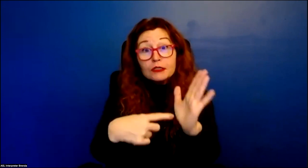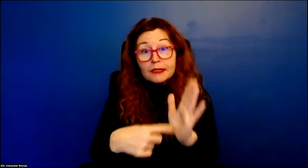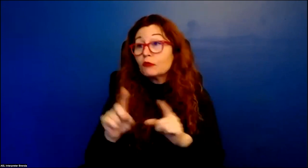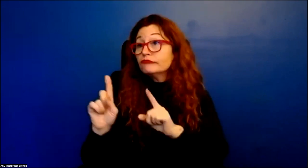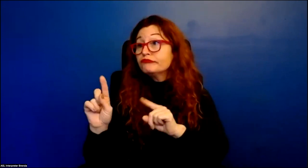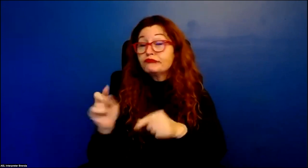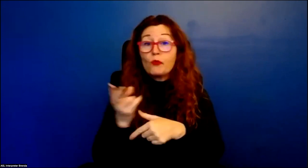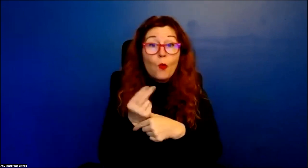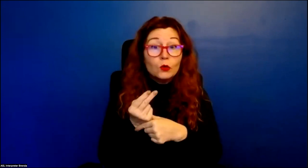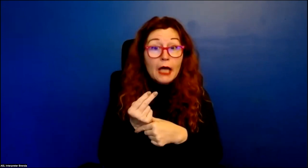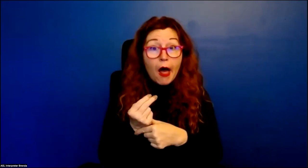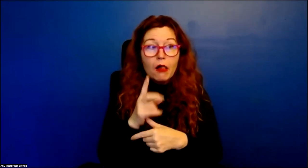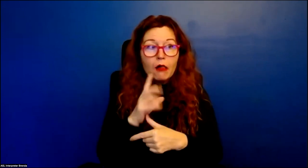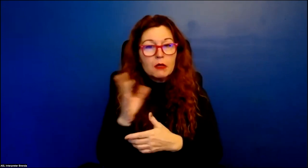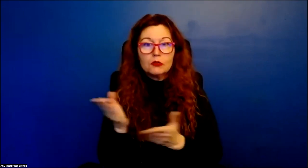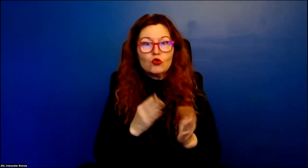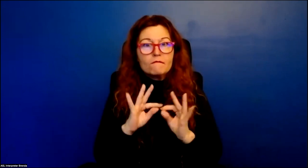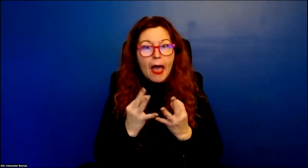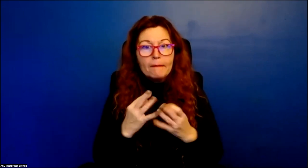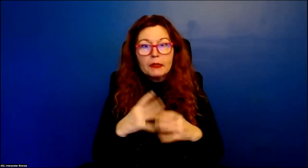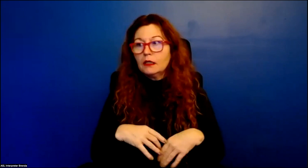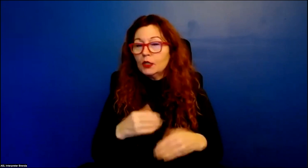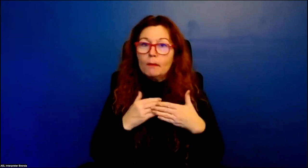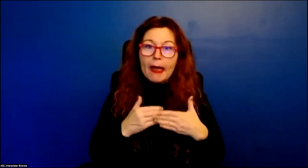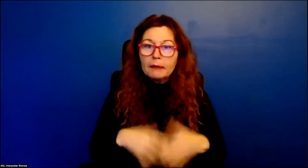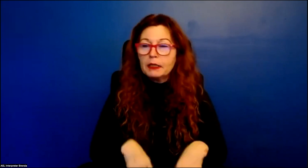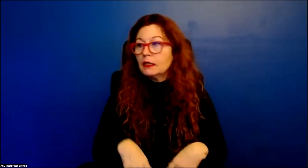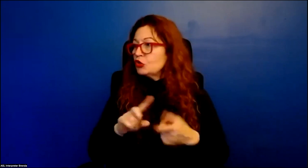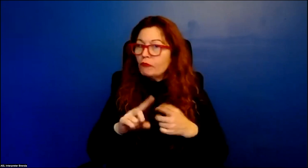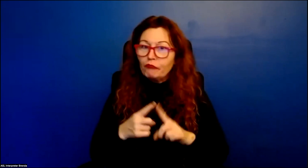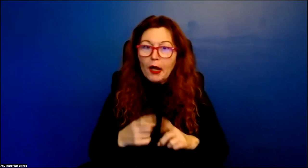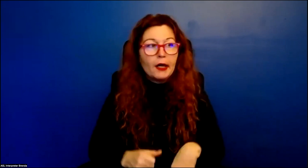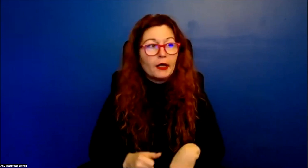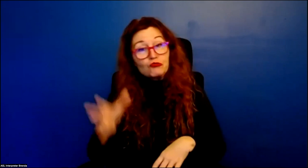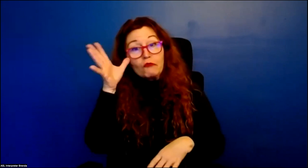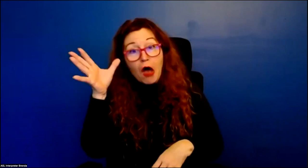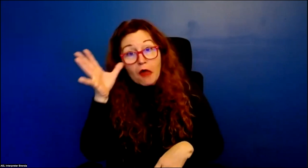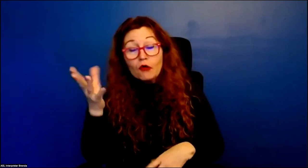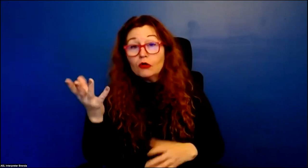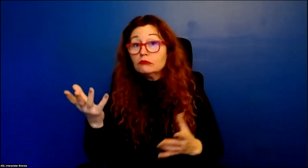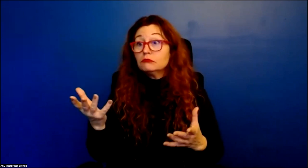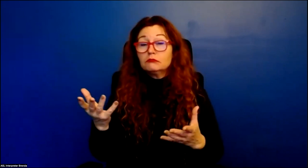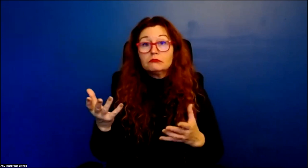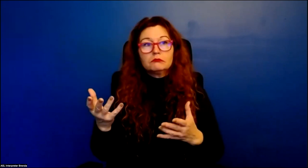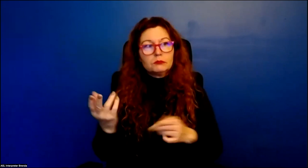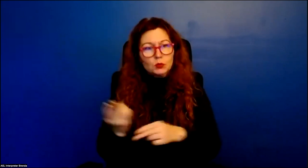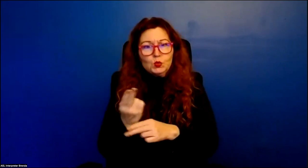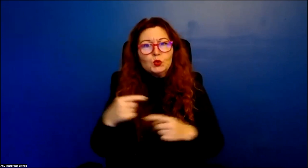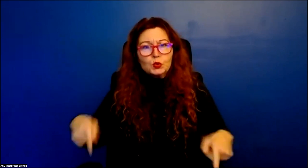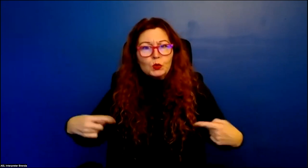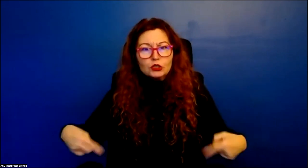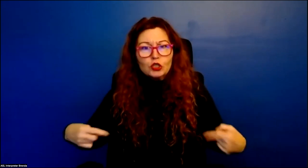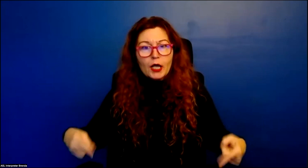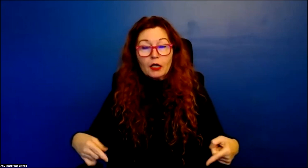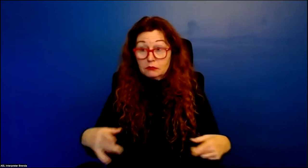your friend who is in a wheelchair, that your father, like a friend of mine who's a quadriplegic, you care that they're